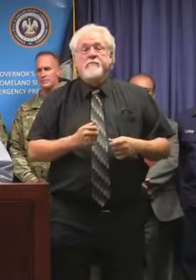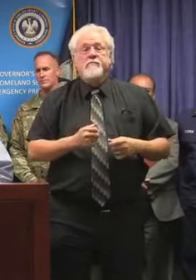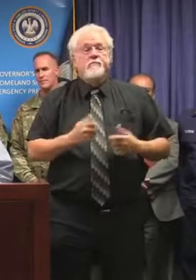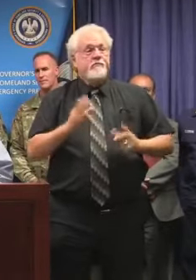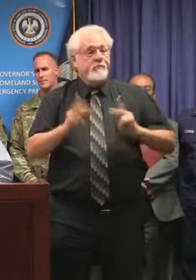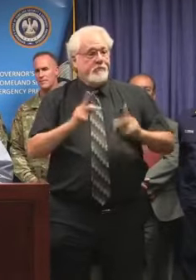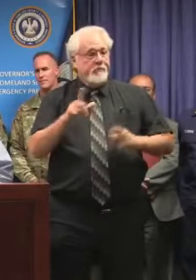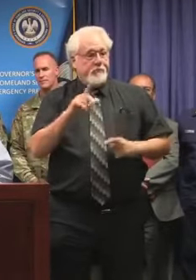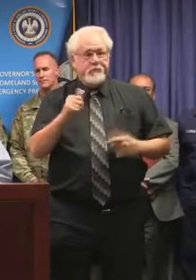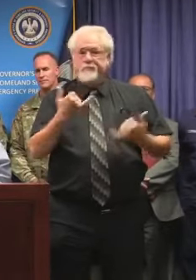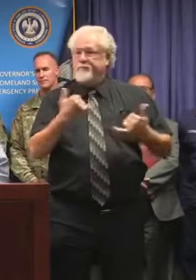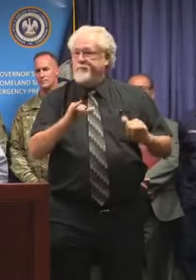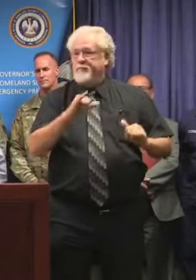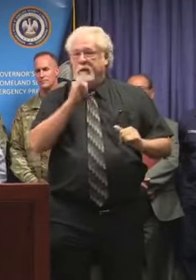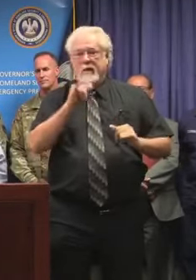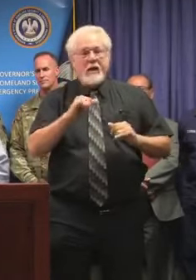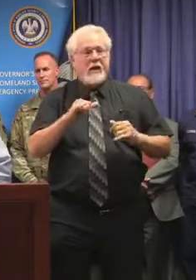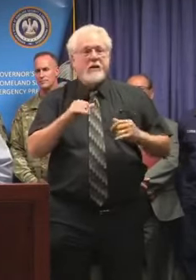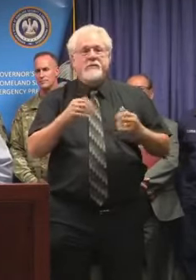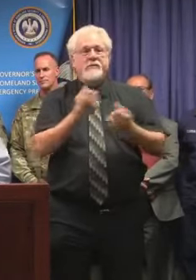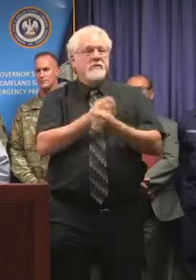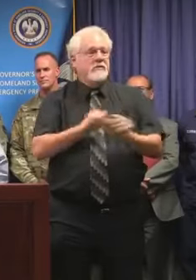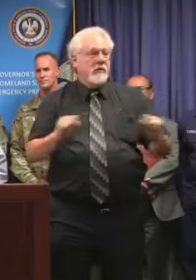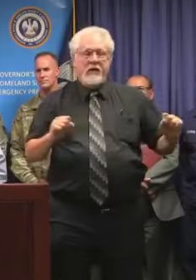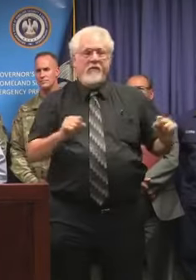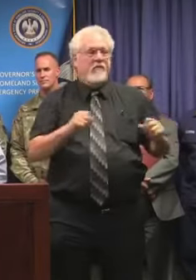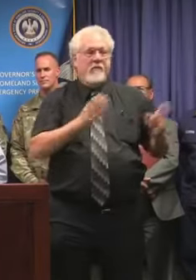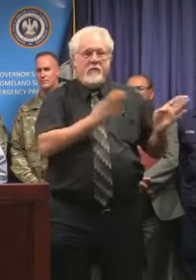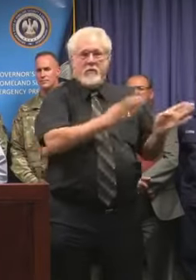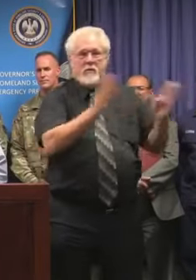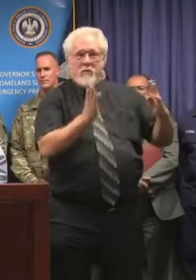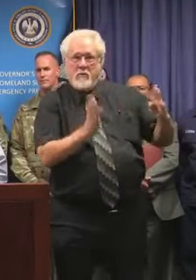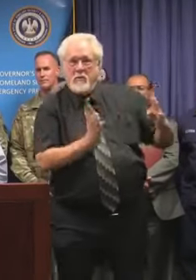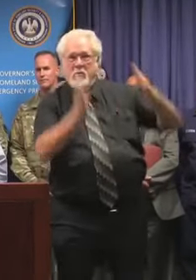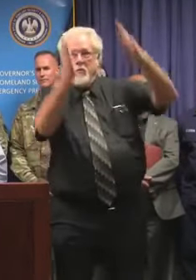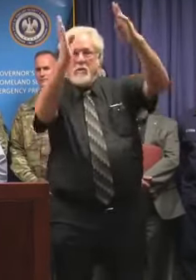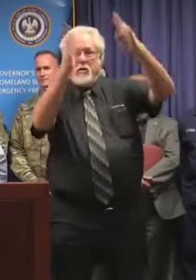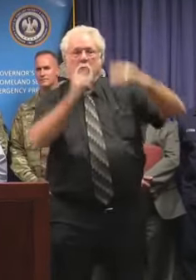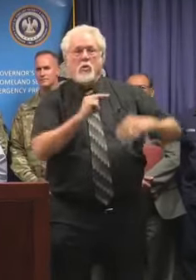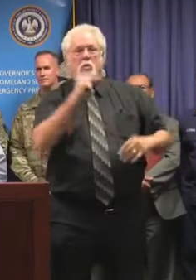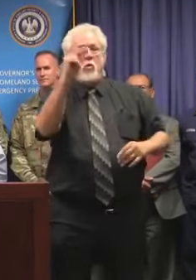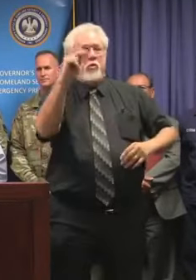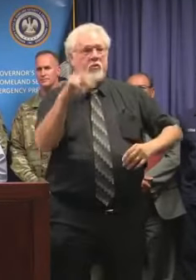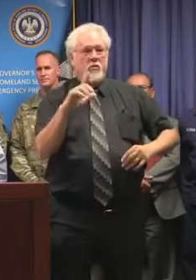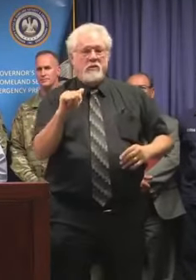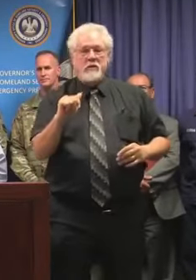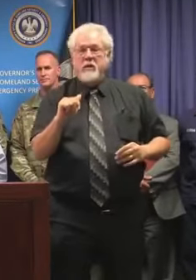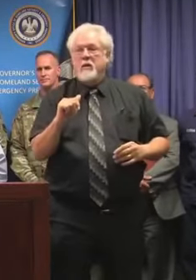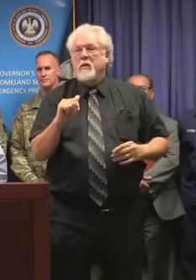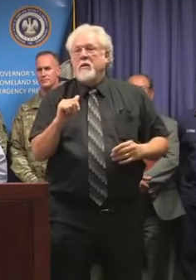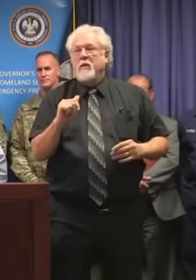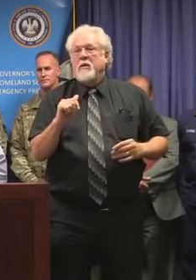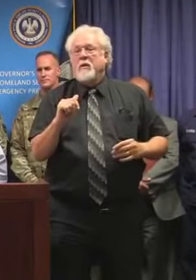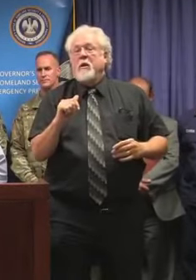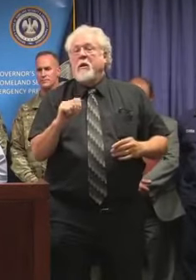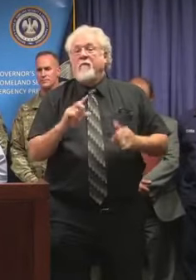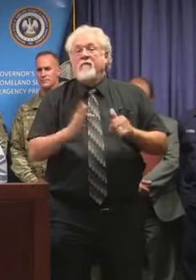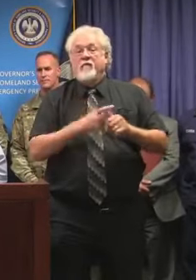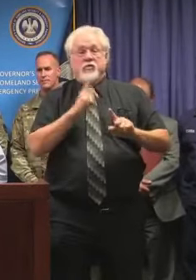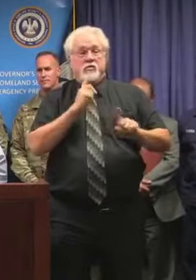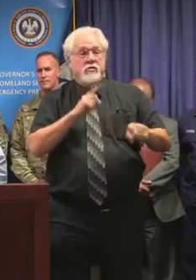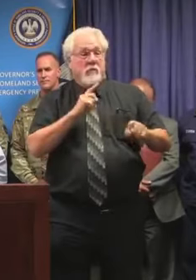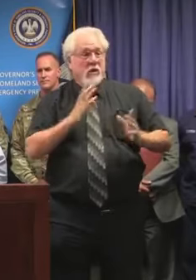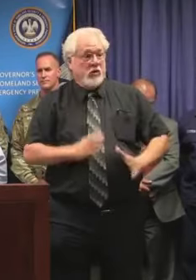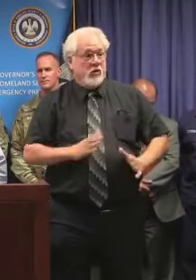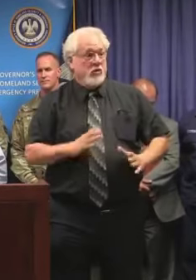Residents of Louisiana are still not out of harm's way as it goes across, as the governor said, across the north part of the state. First responders, state